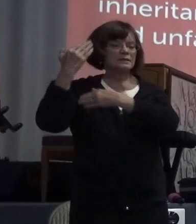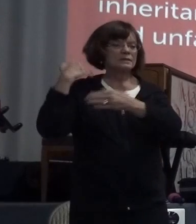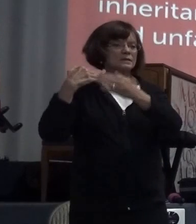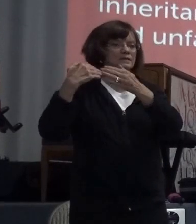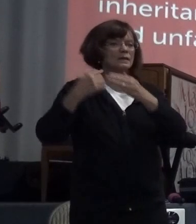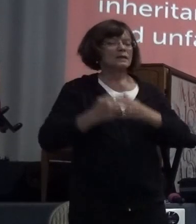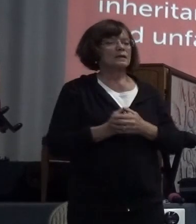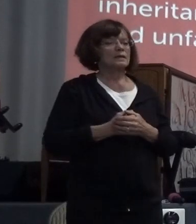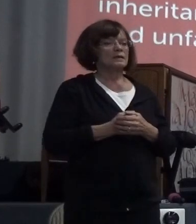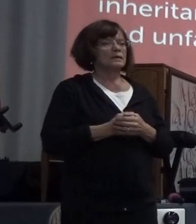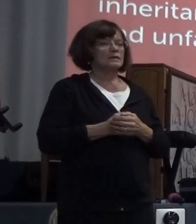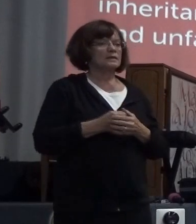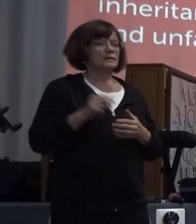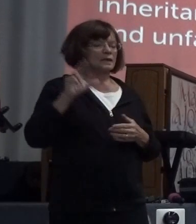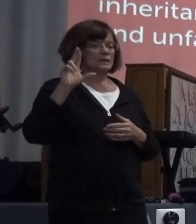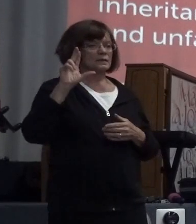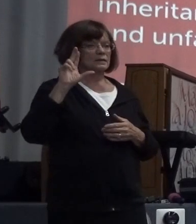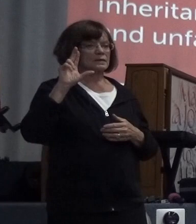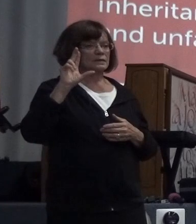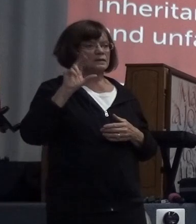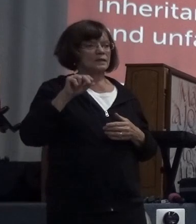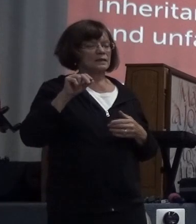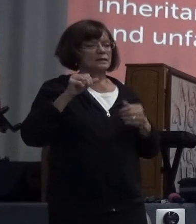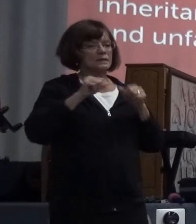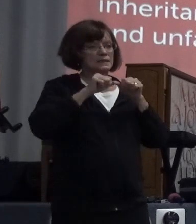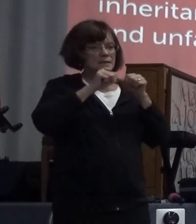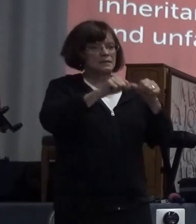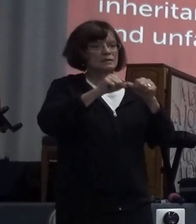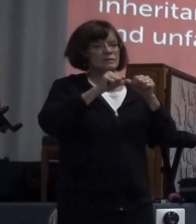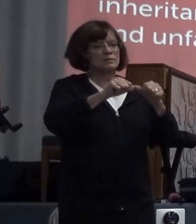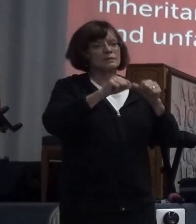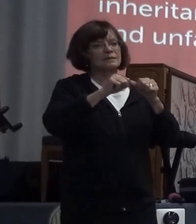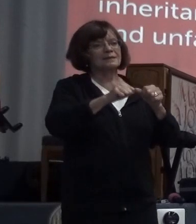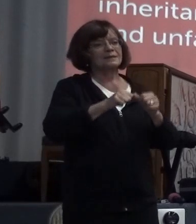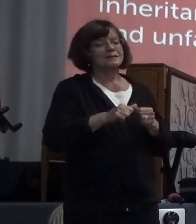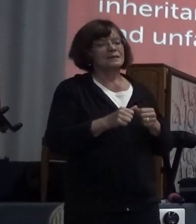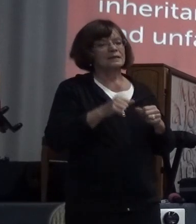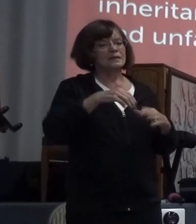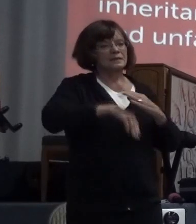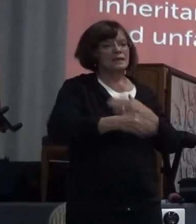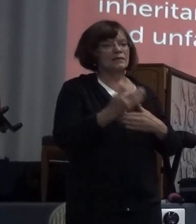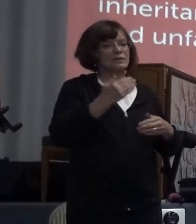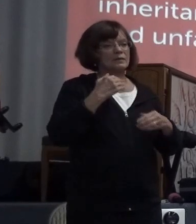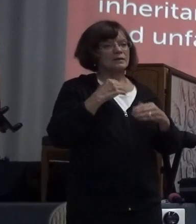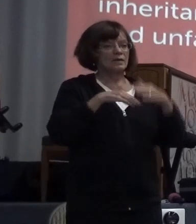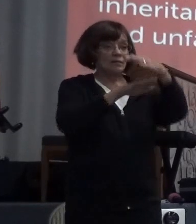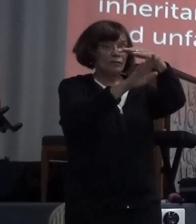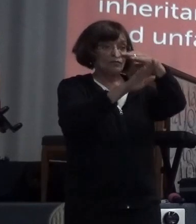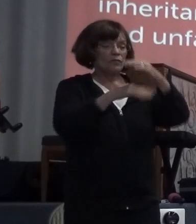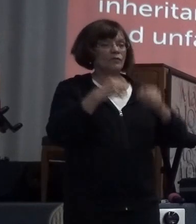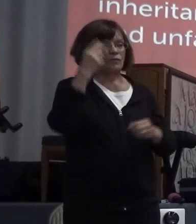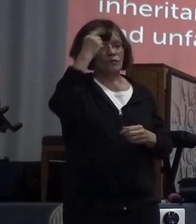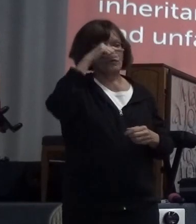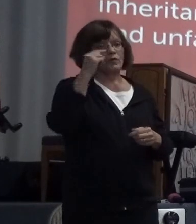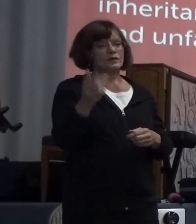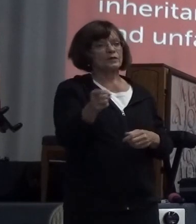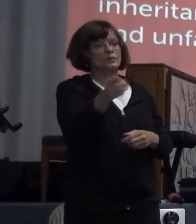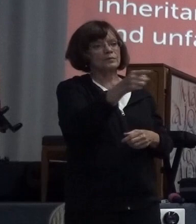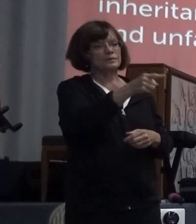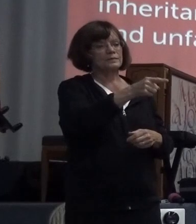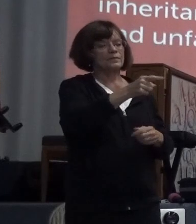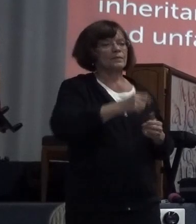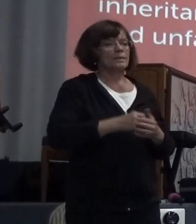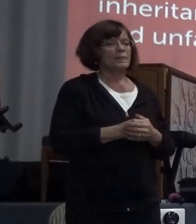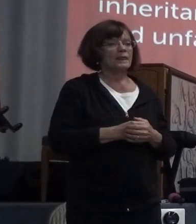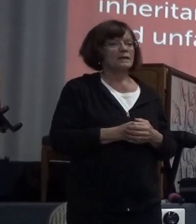imperishable, undefiled, and unfading, kept in heaven for you. Isn't that amazing? Why are we